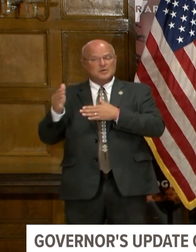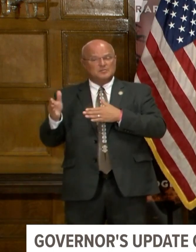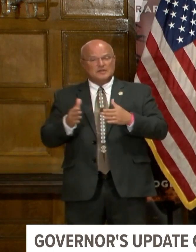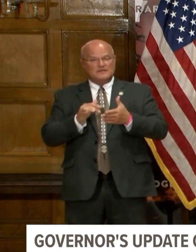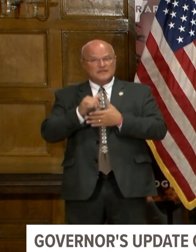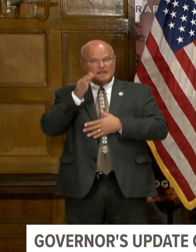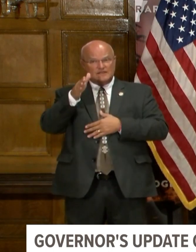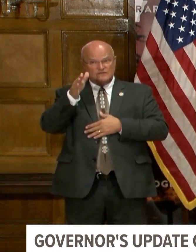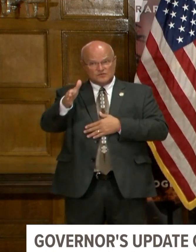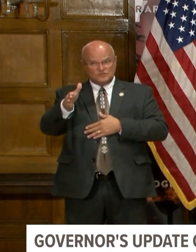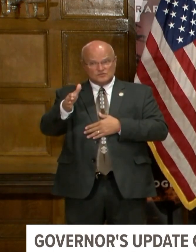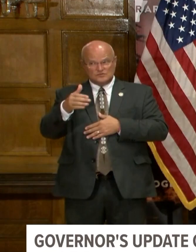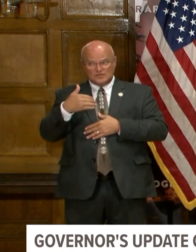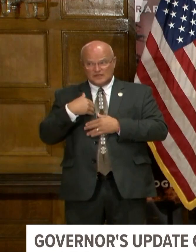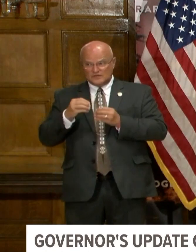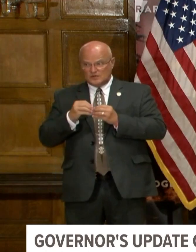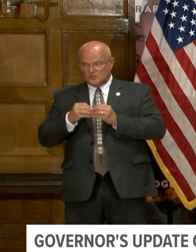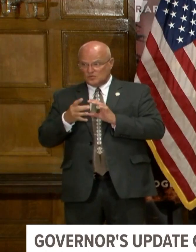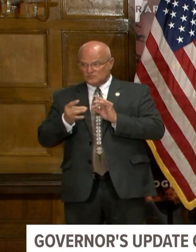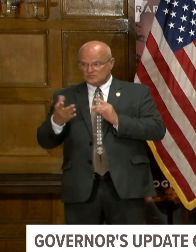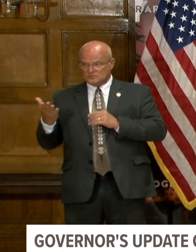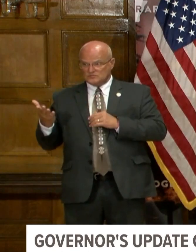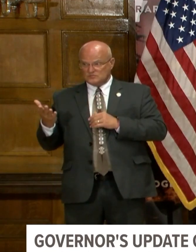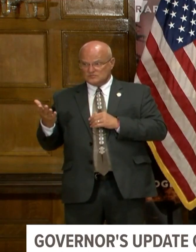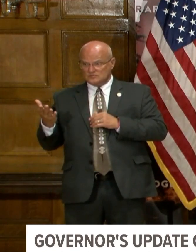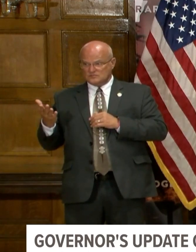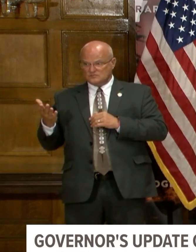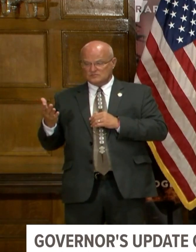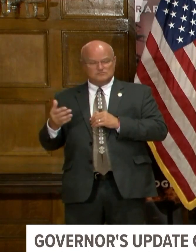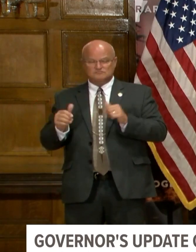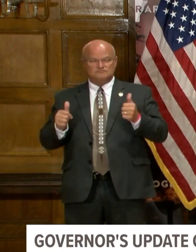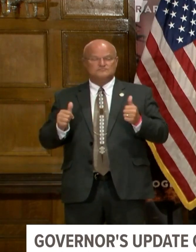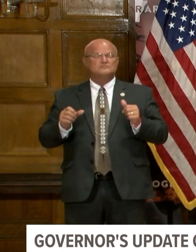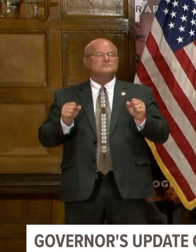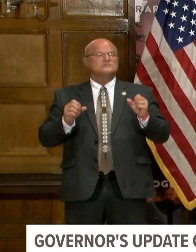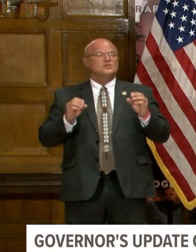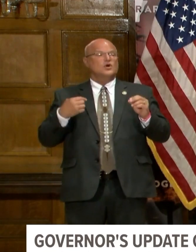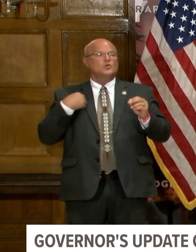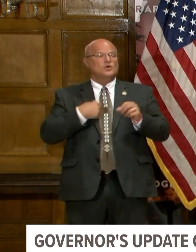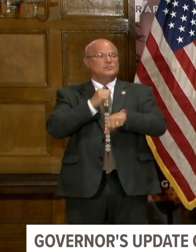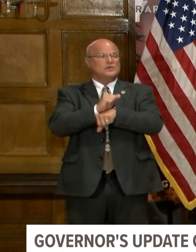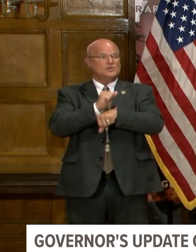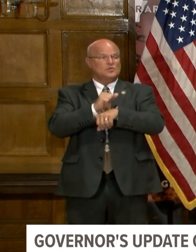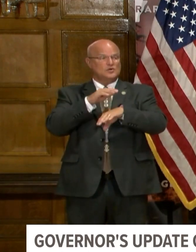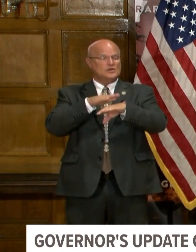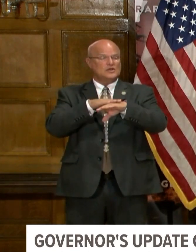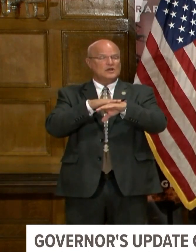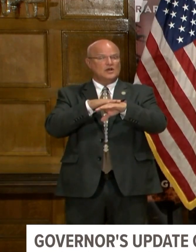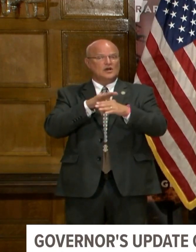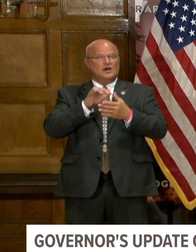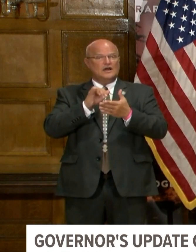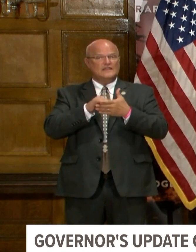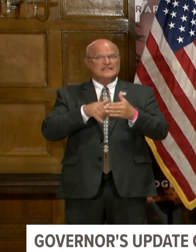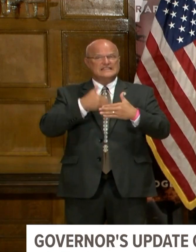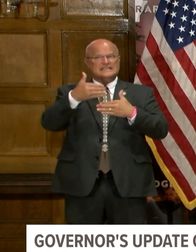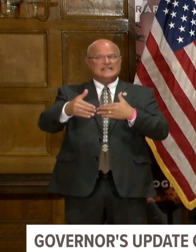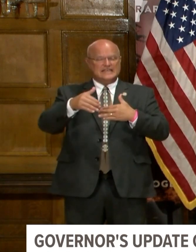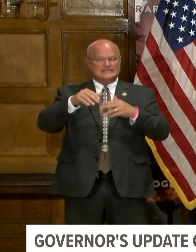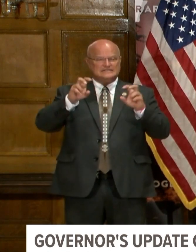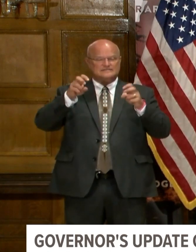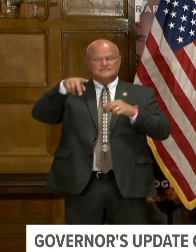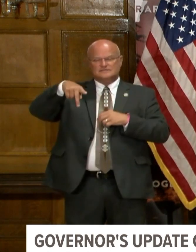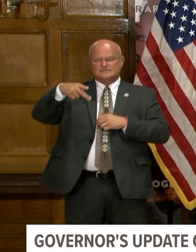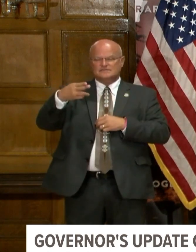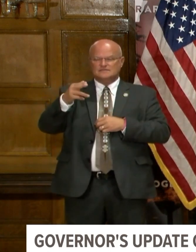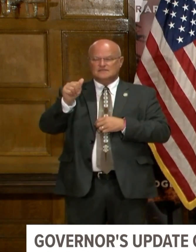for that in the future. Did you have anything more on that, Dr. Romero? So we'll be working on the next phase of